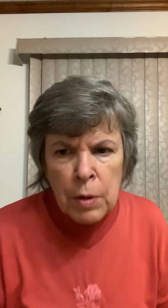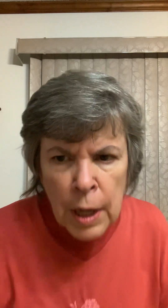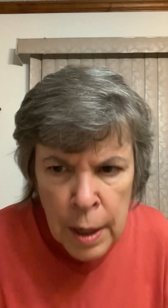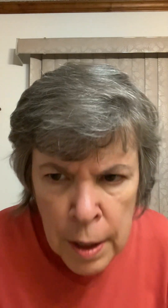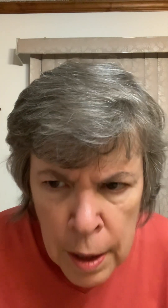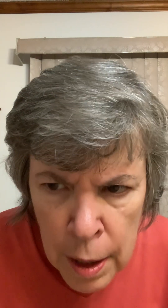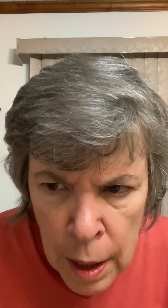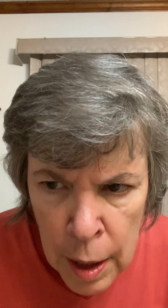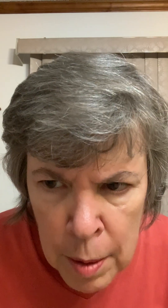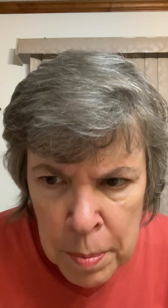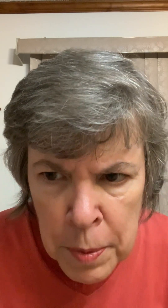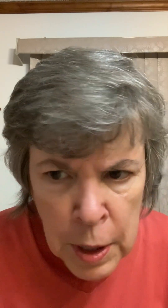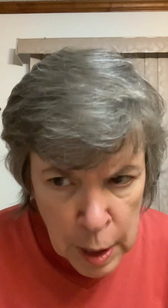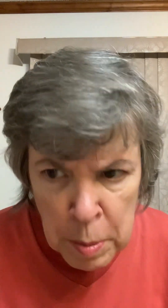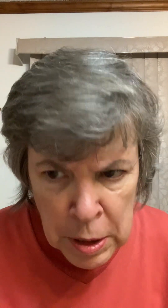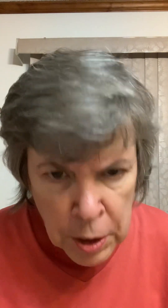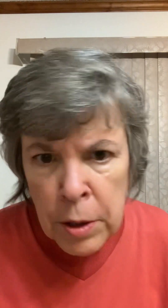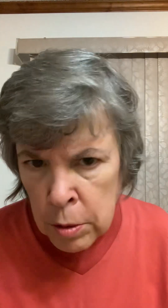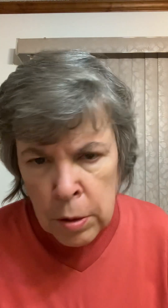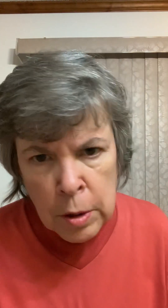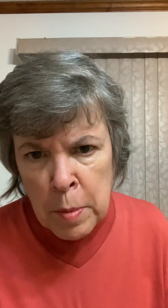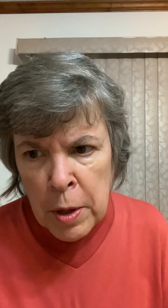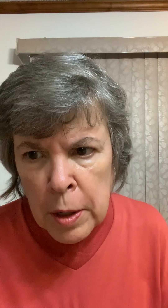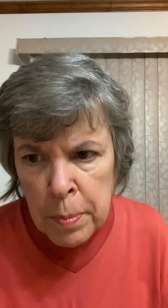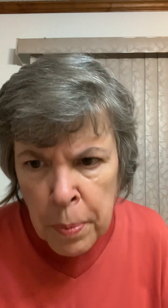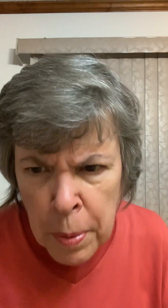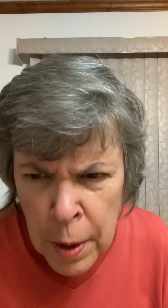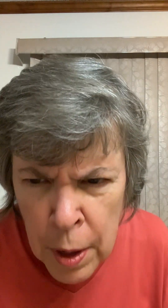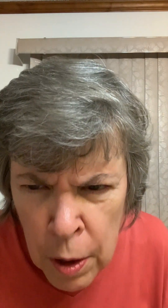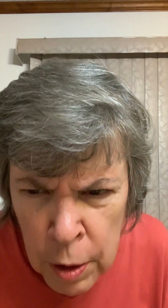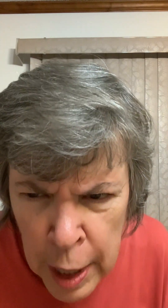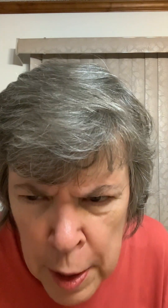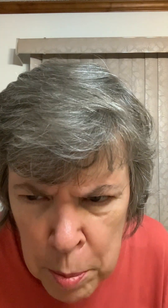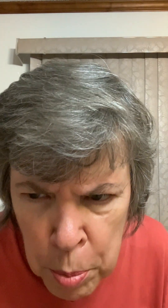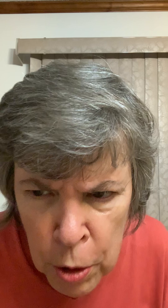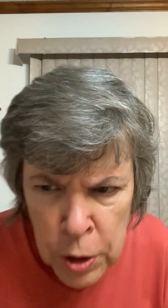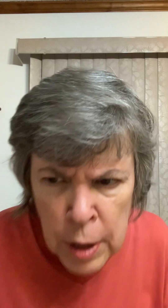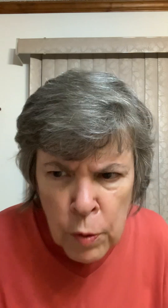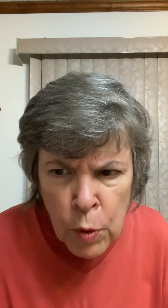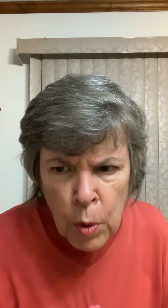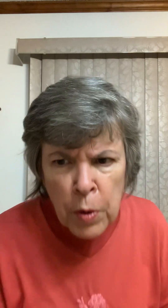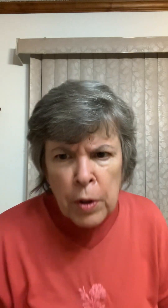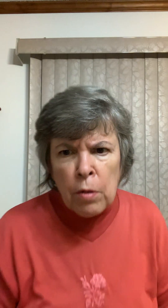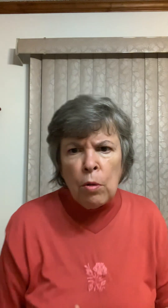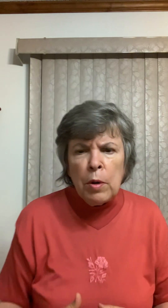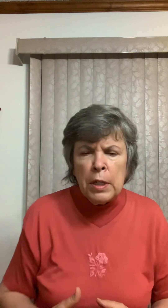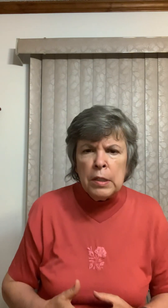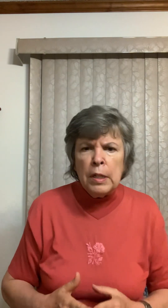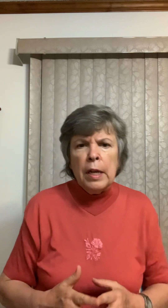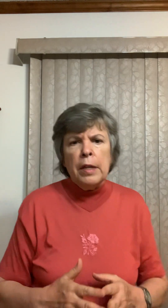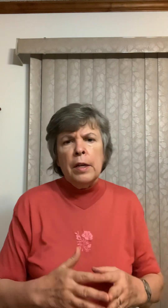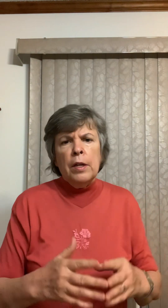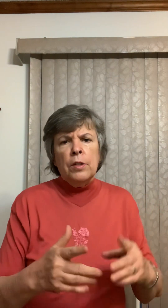Okay, and that means killed, same thing. Okay, then bursting forth in glorious day.